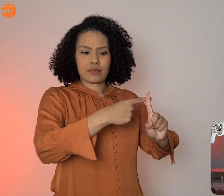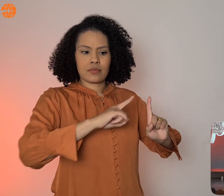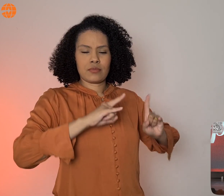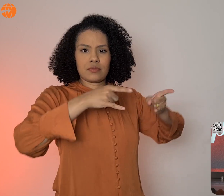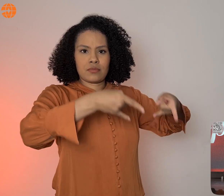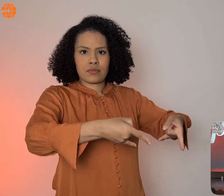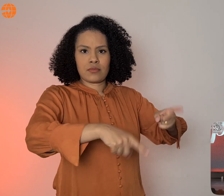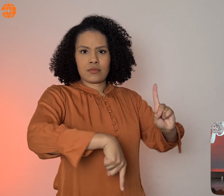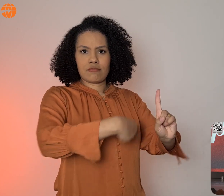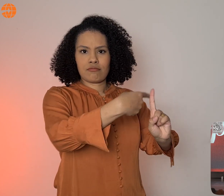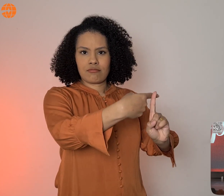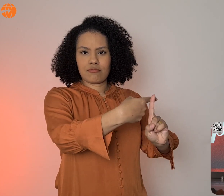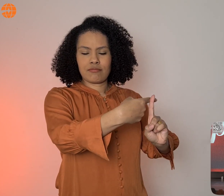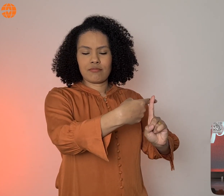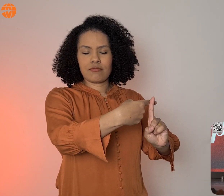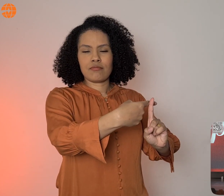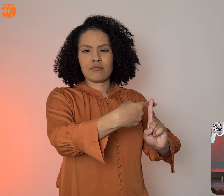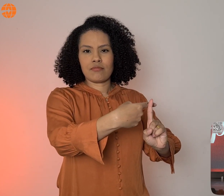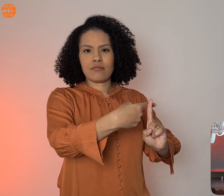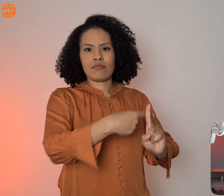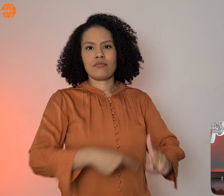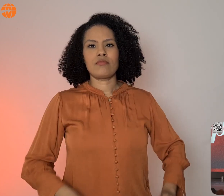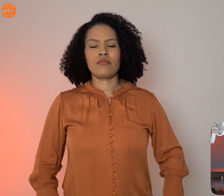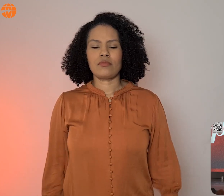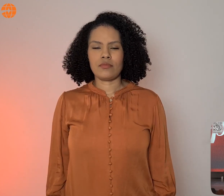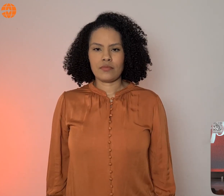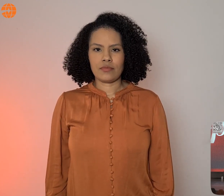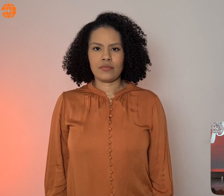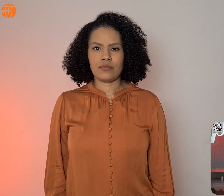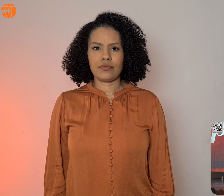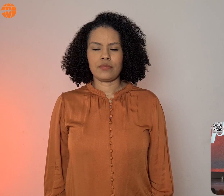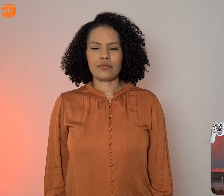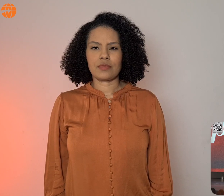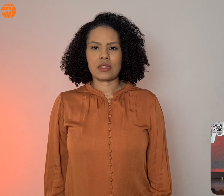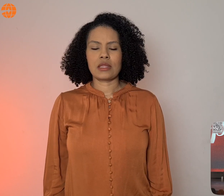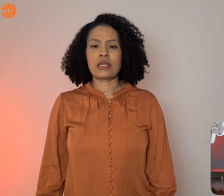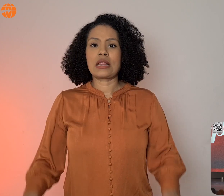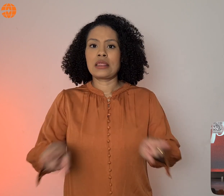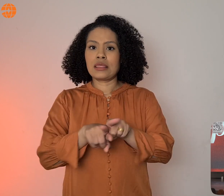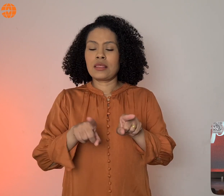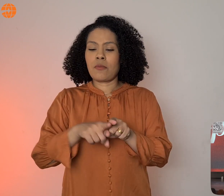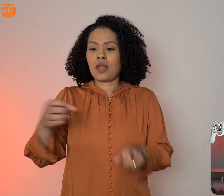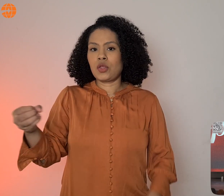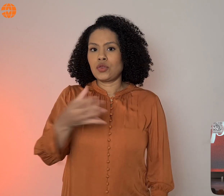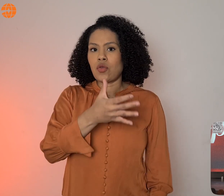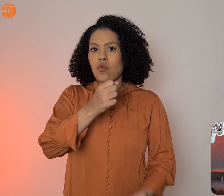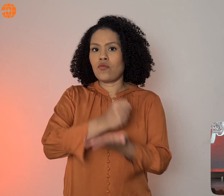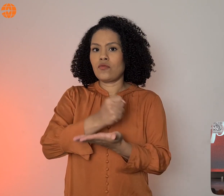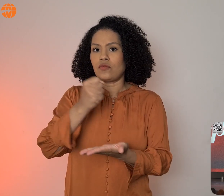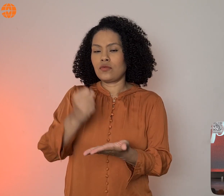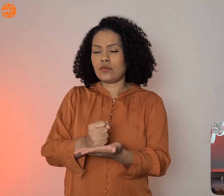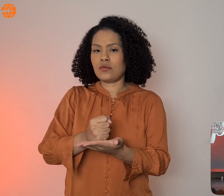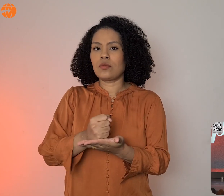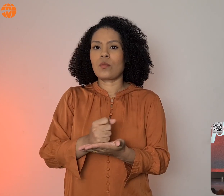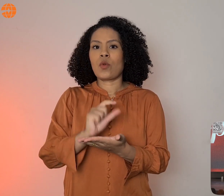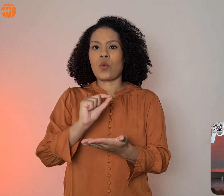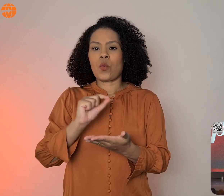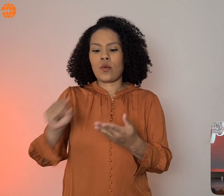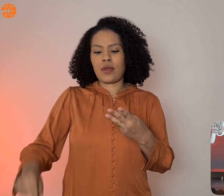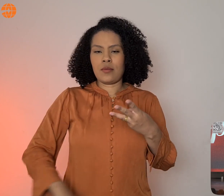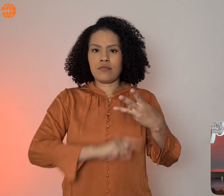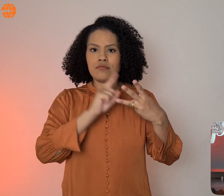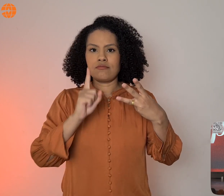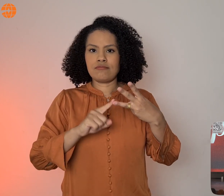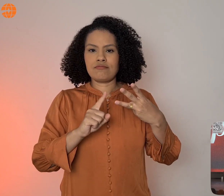da sepultura, da tumba. And then in the New Testament, the bottomless pit, which is another word for hell. E também no Novo Testamento a gente aprende